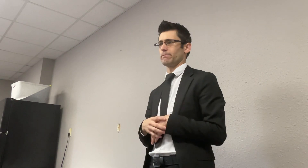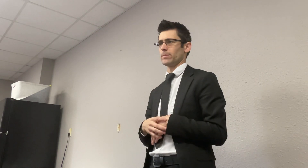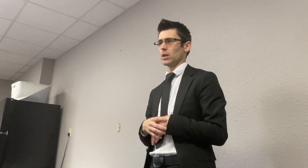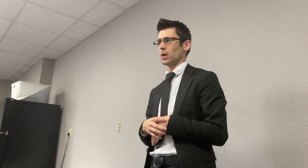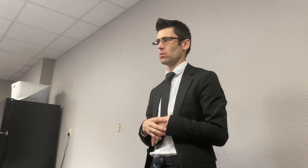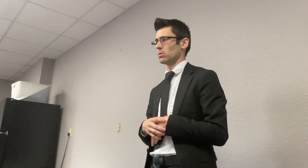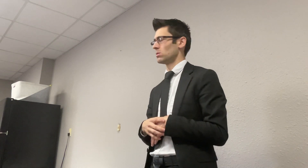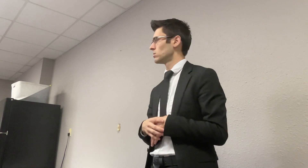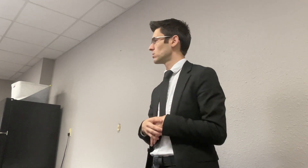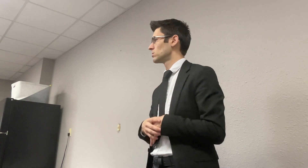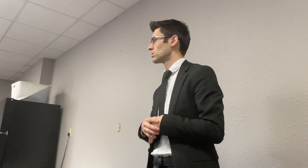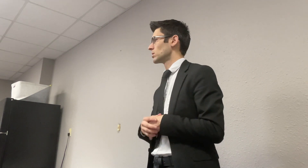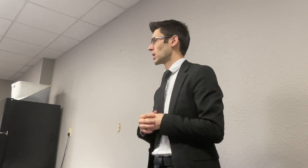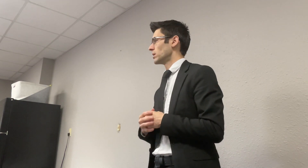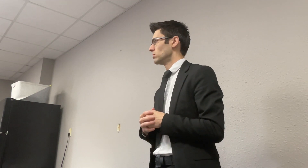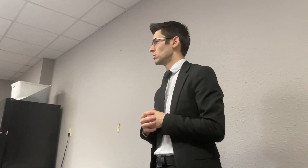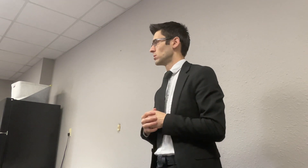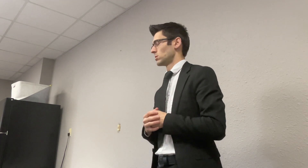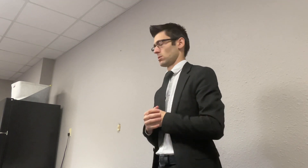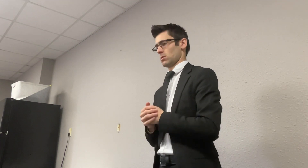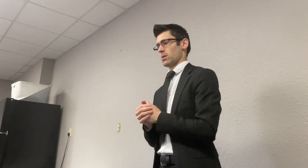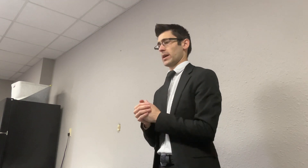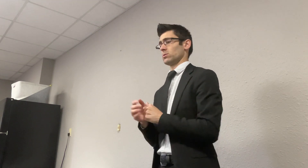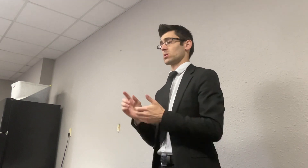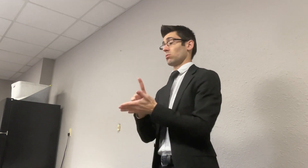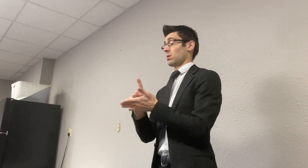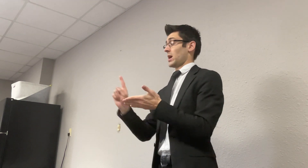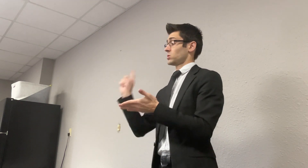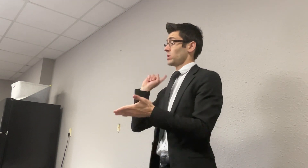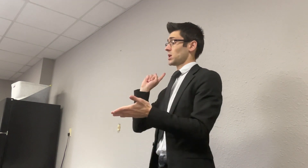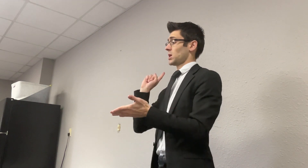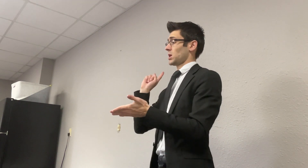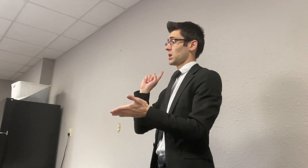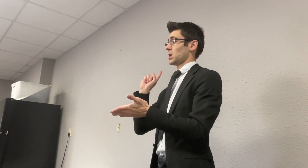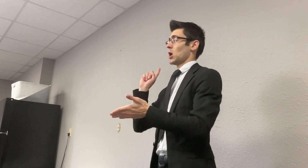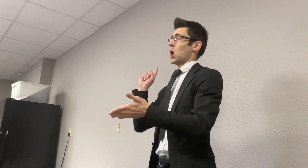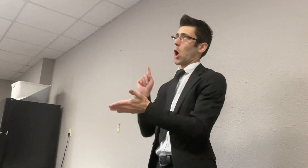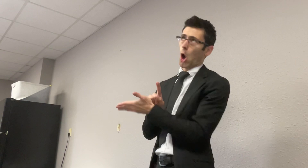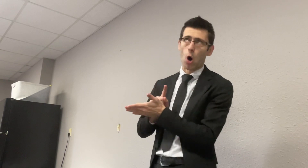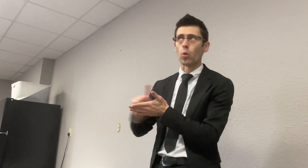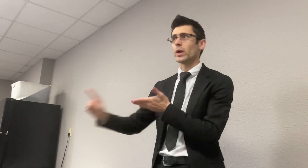you know. Okay? All right, so last week, all week,